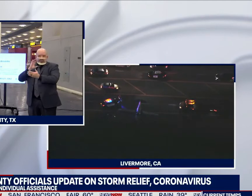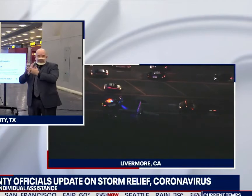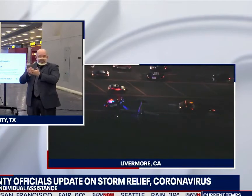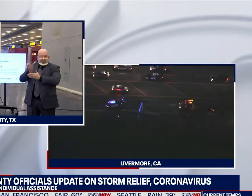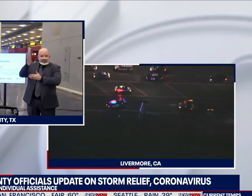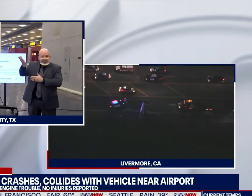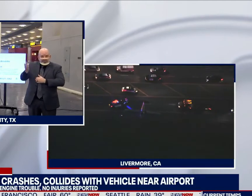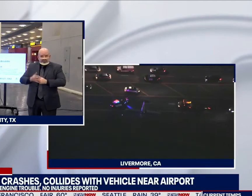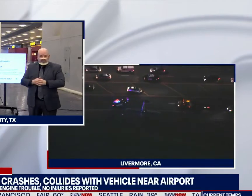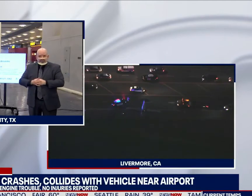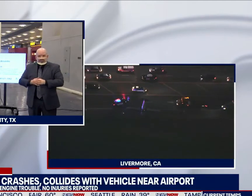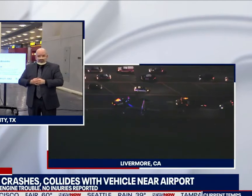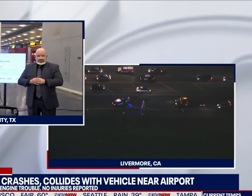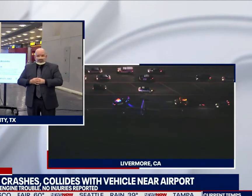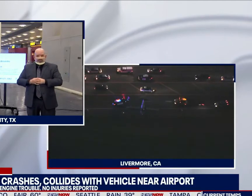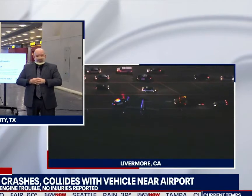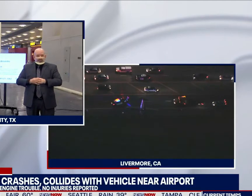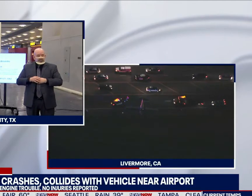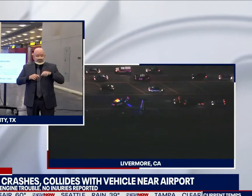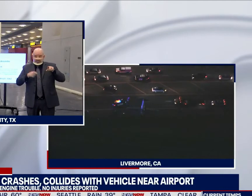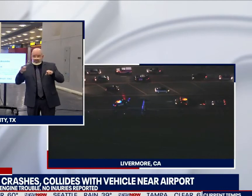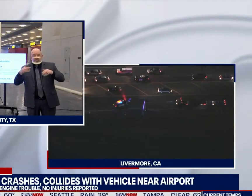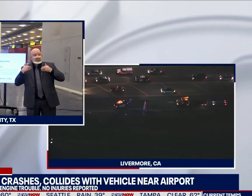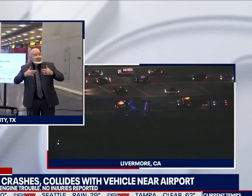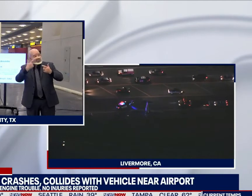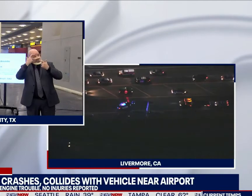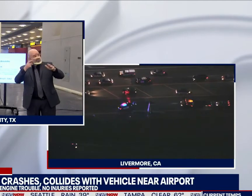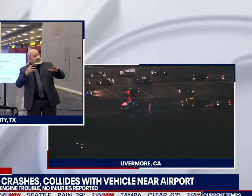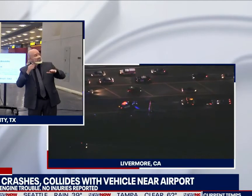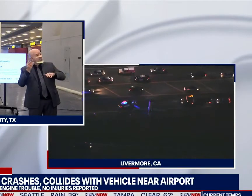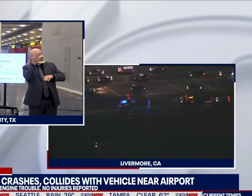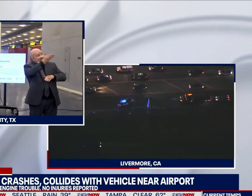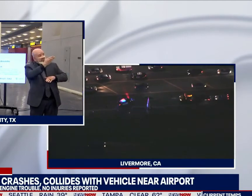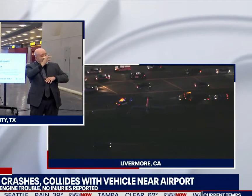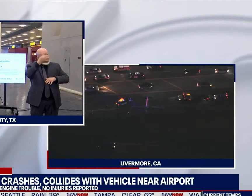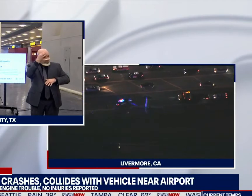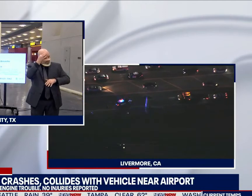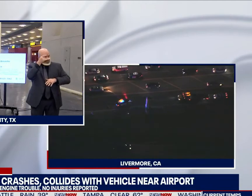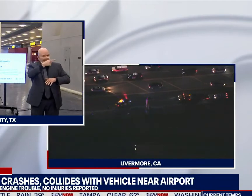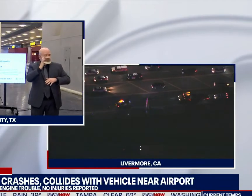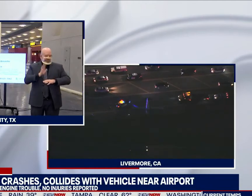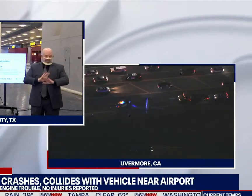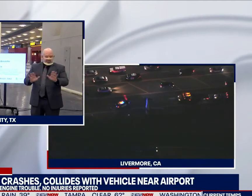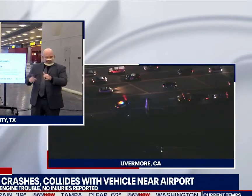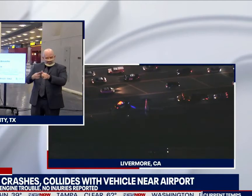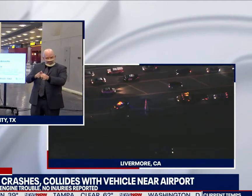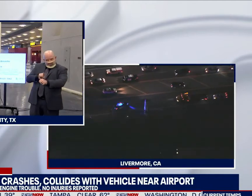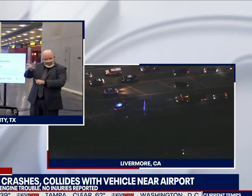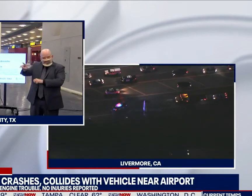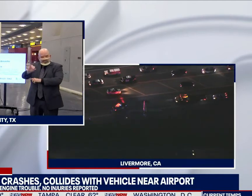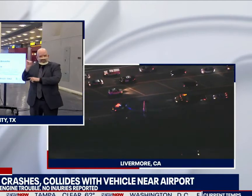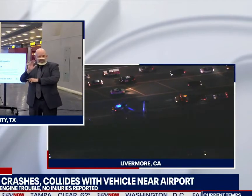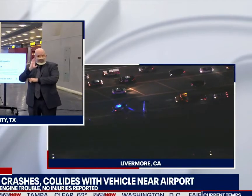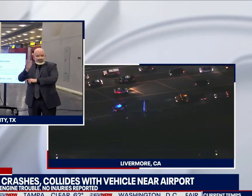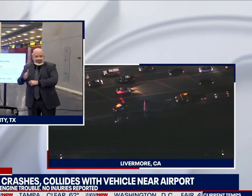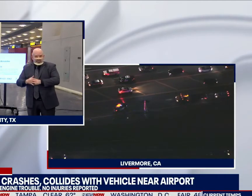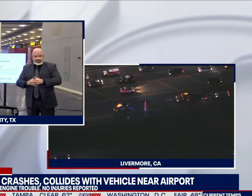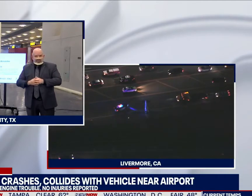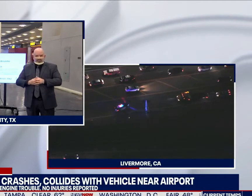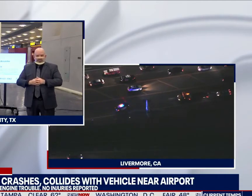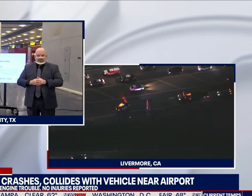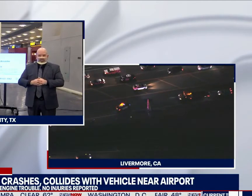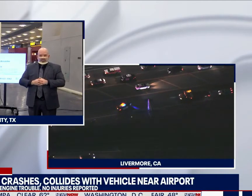So, so go to the insurance company, file your claim with the insurance company. You don't have to wait for it to be resolved, but